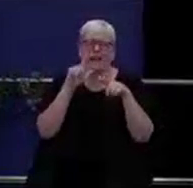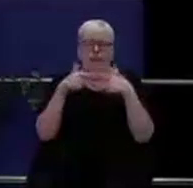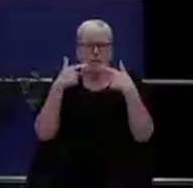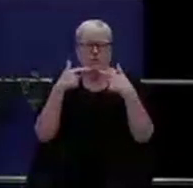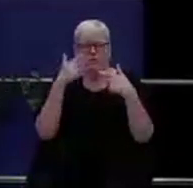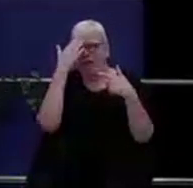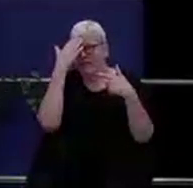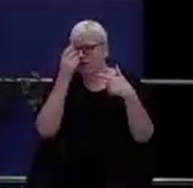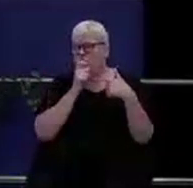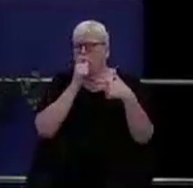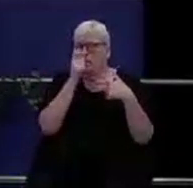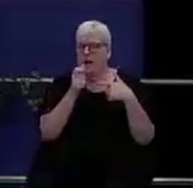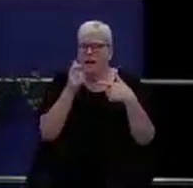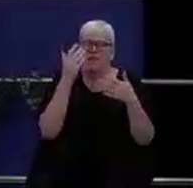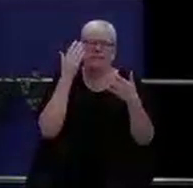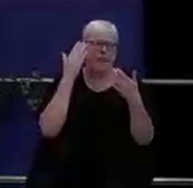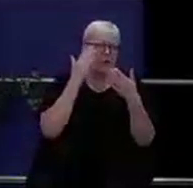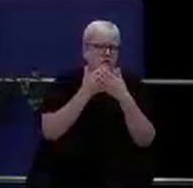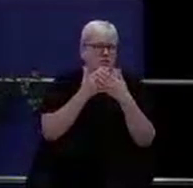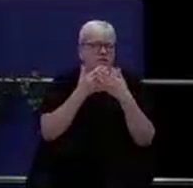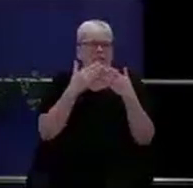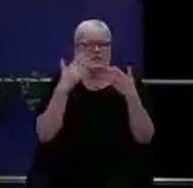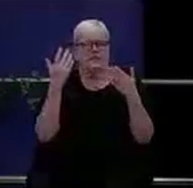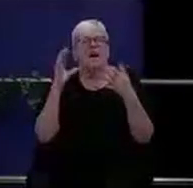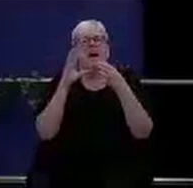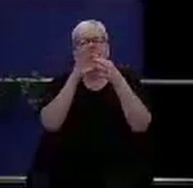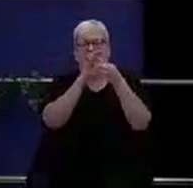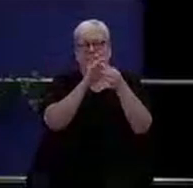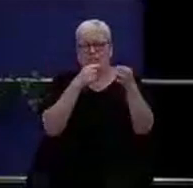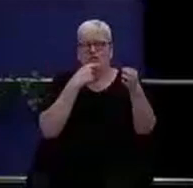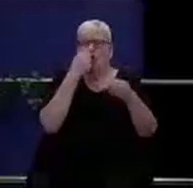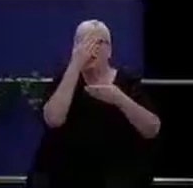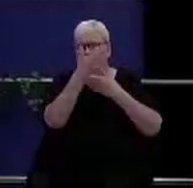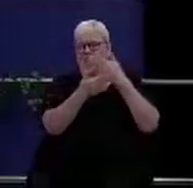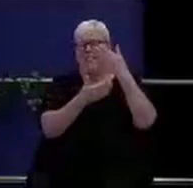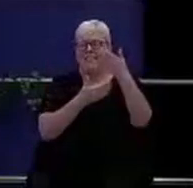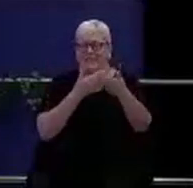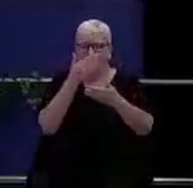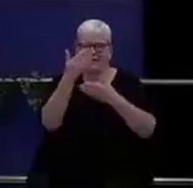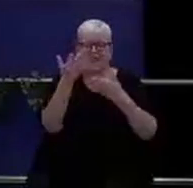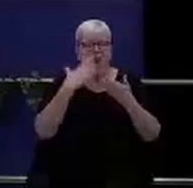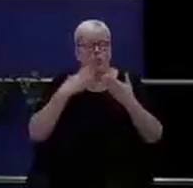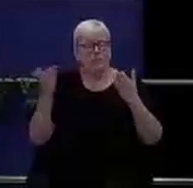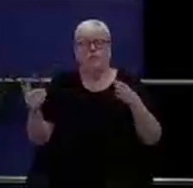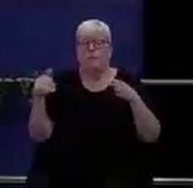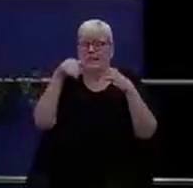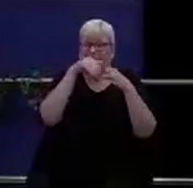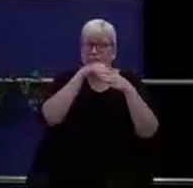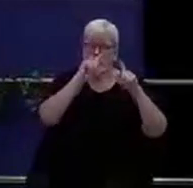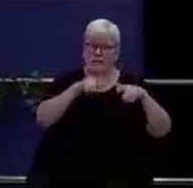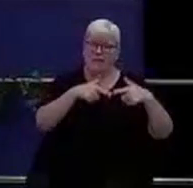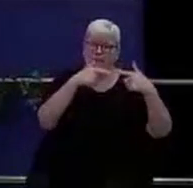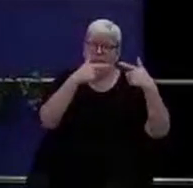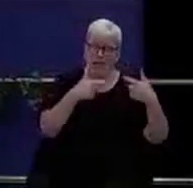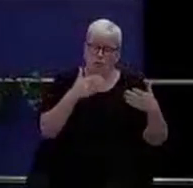was much more tuned into the cadence and I could tell, oh, this is storytelling mode now. So I wanted to bring that into the language. I wanted to sort